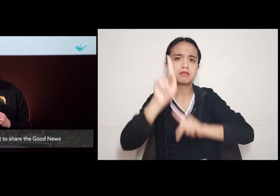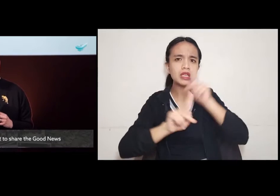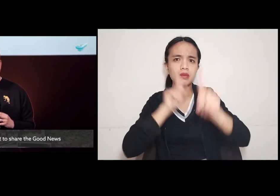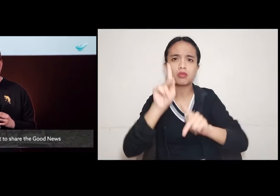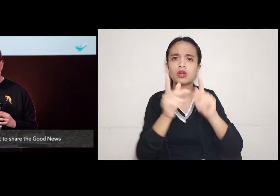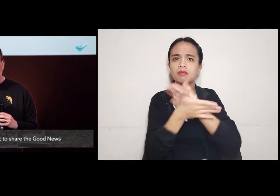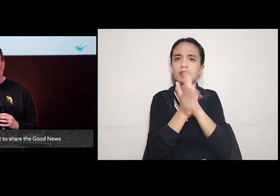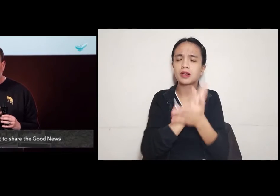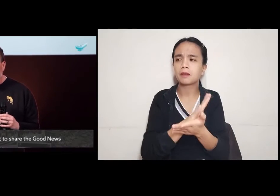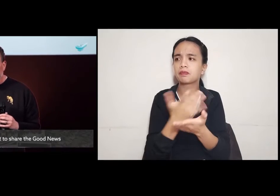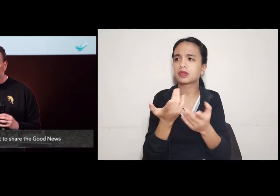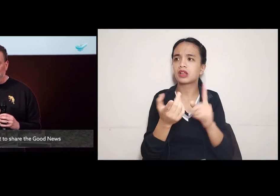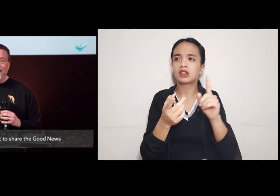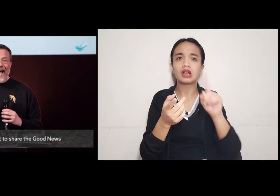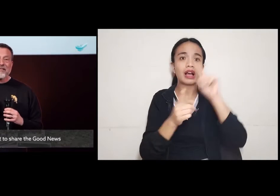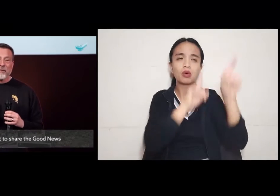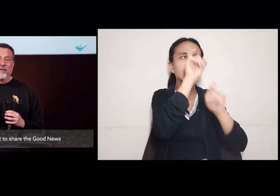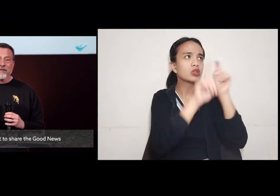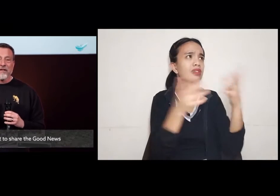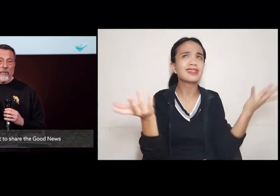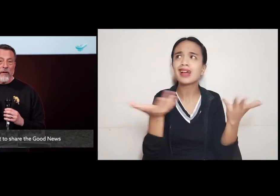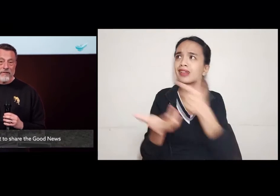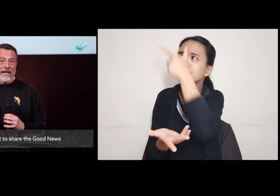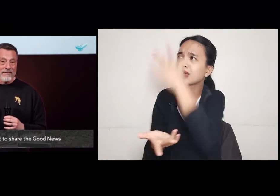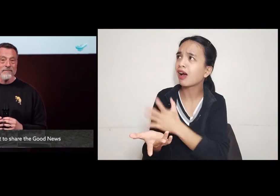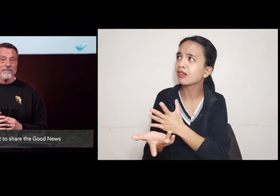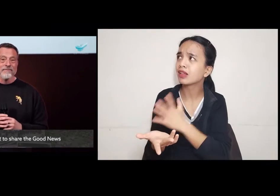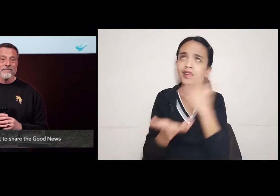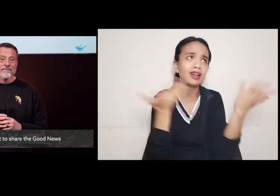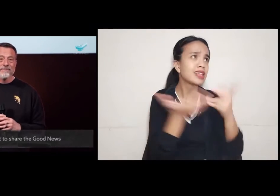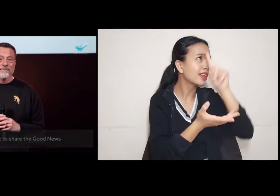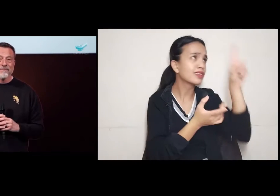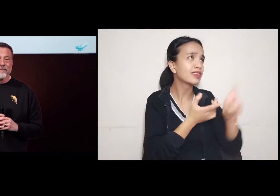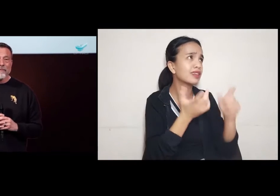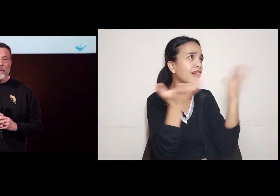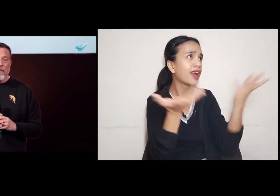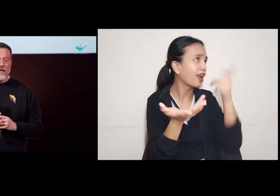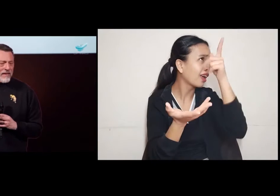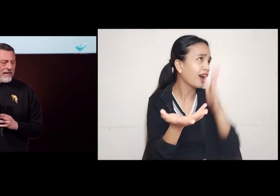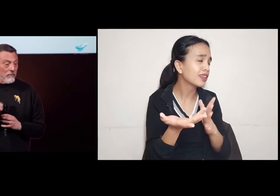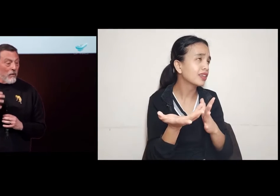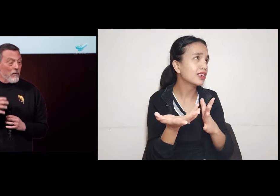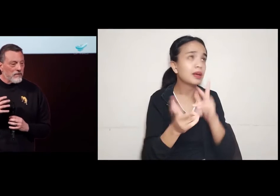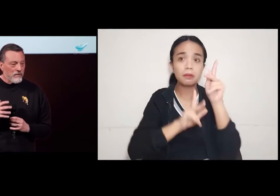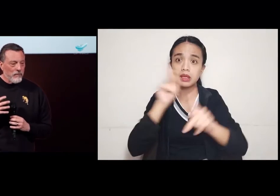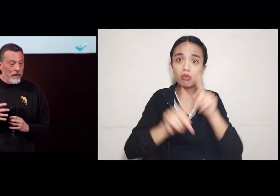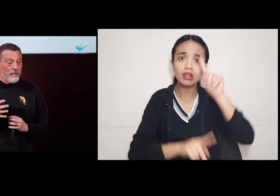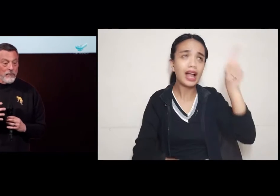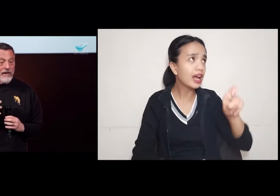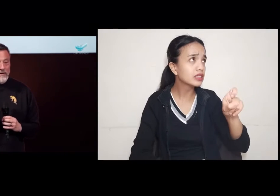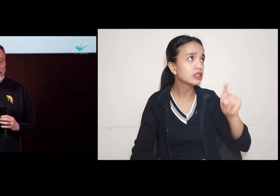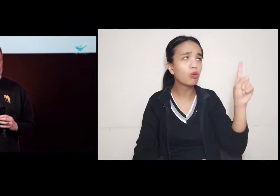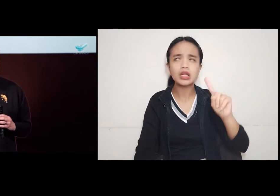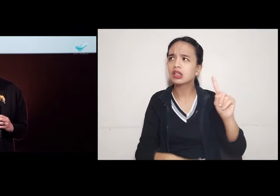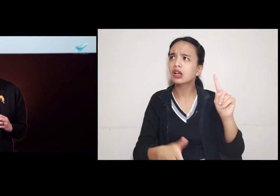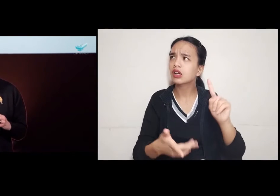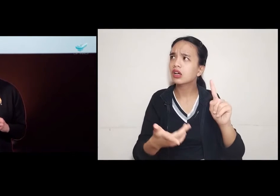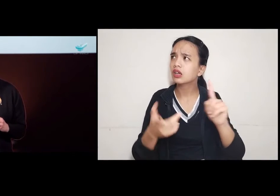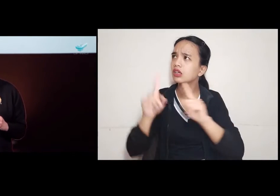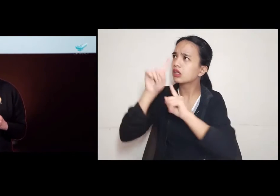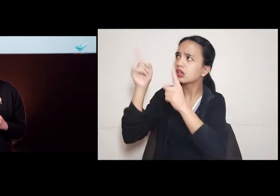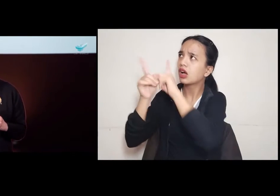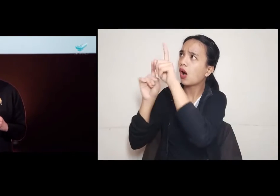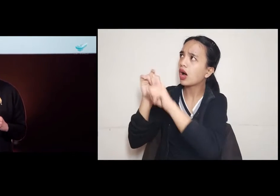becomes the kind of moment where people begin to ask questions like, where is God? These are the kind of moments where people begin to